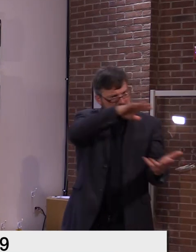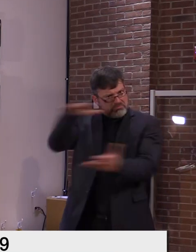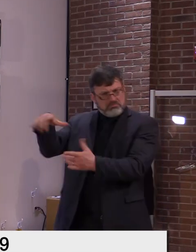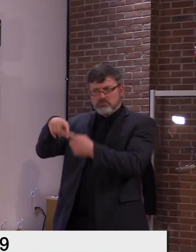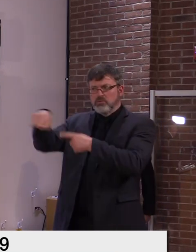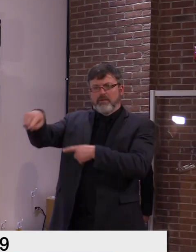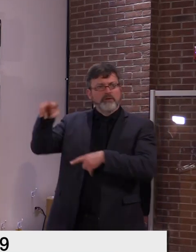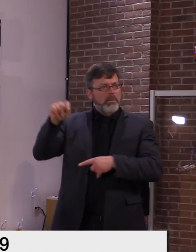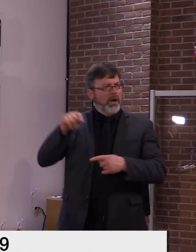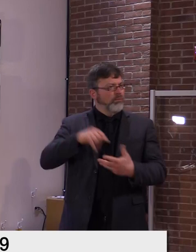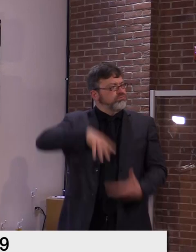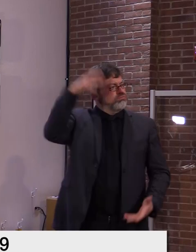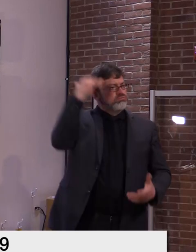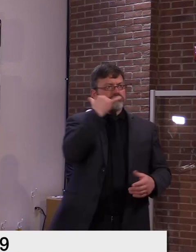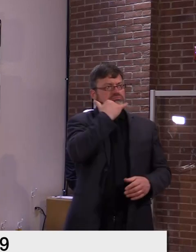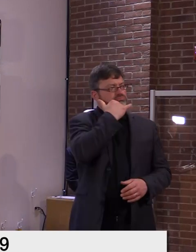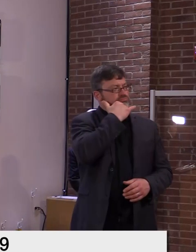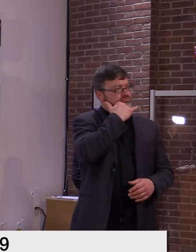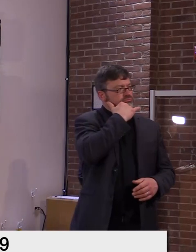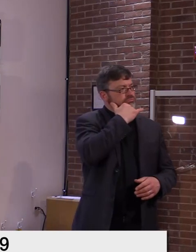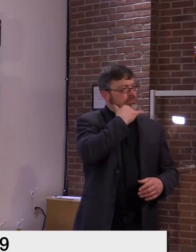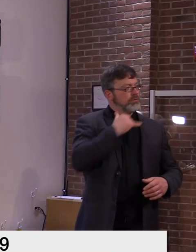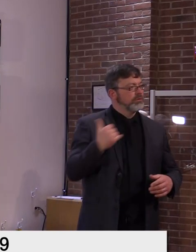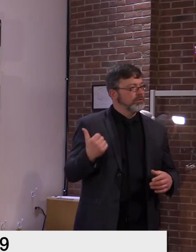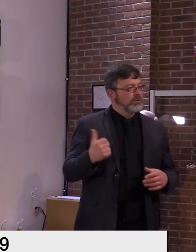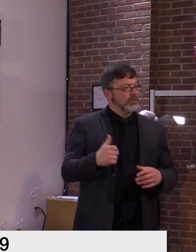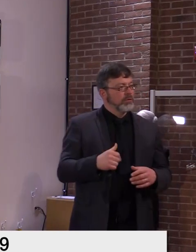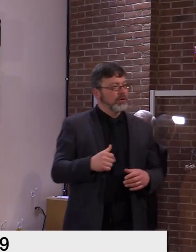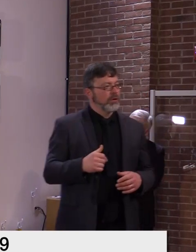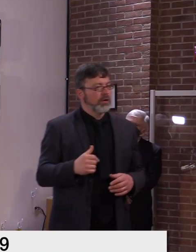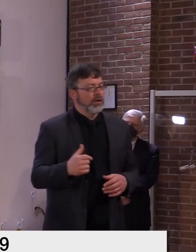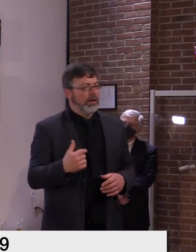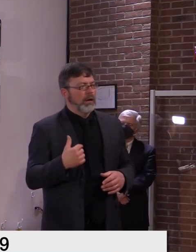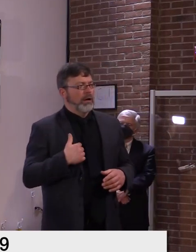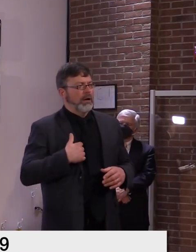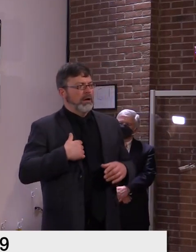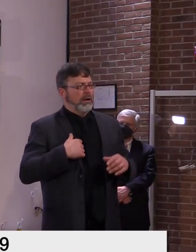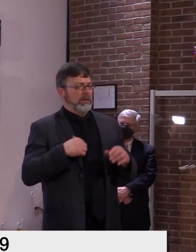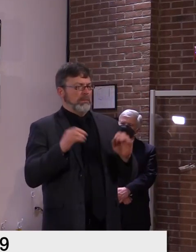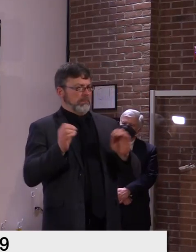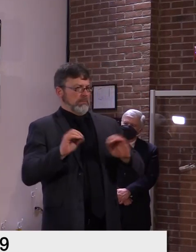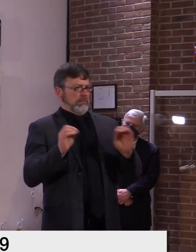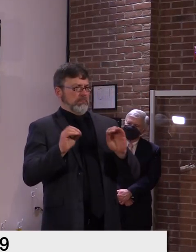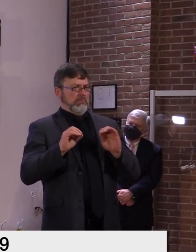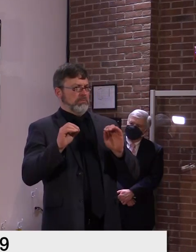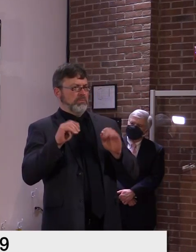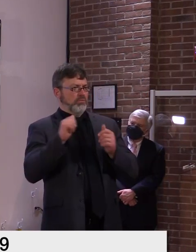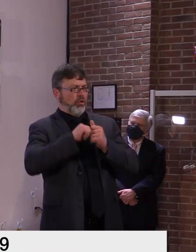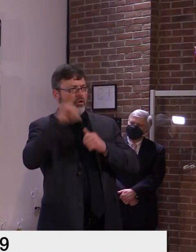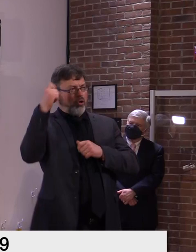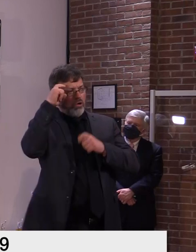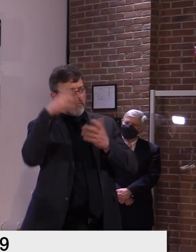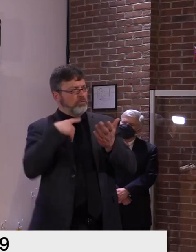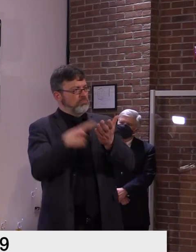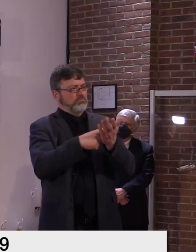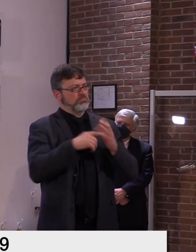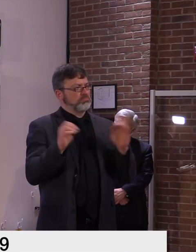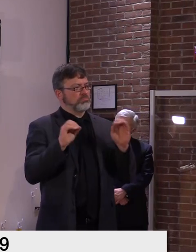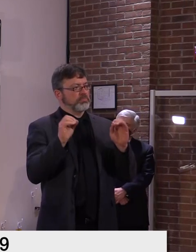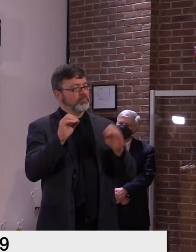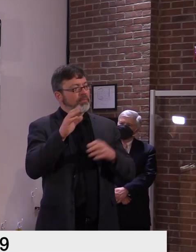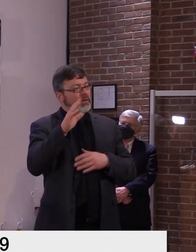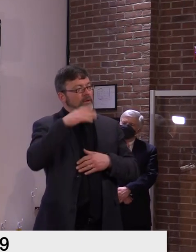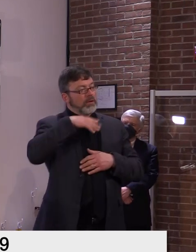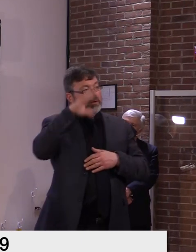Nothing that that I can recall. Obviously, this is a challenge for many states around the country.